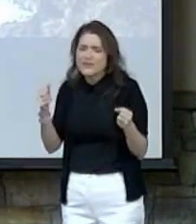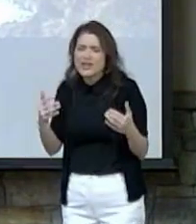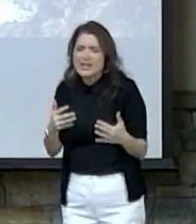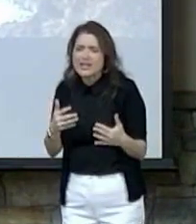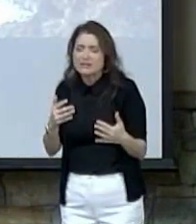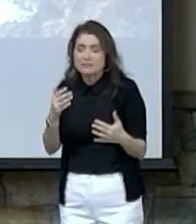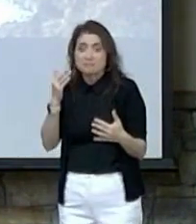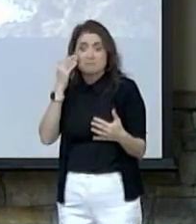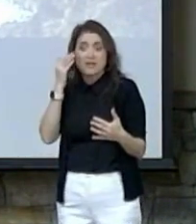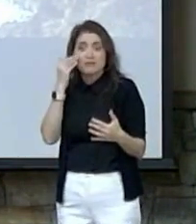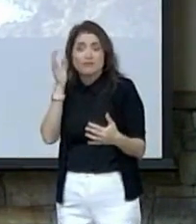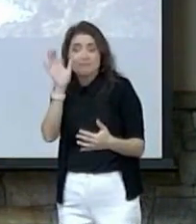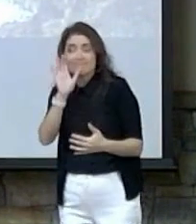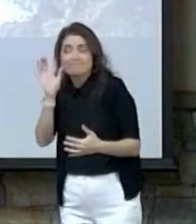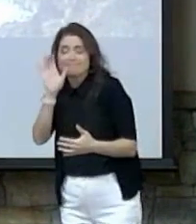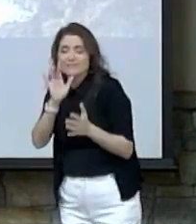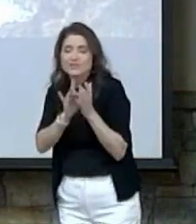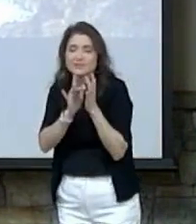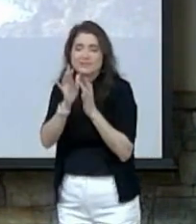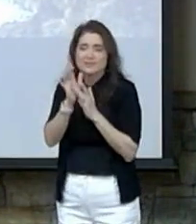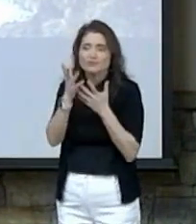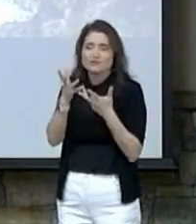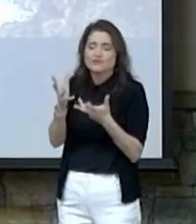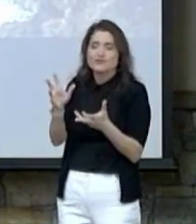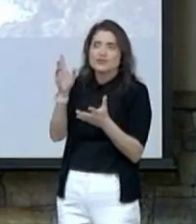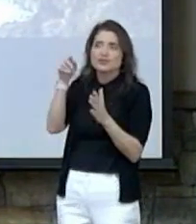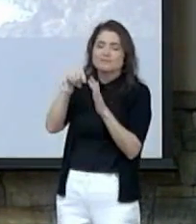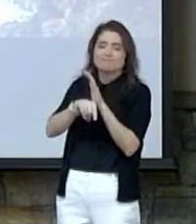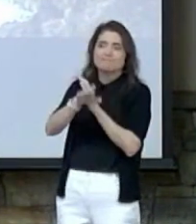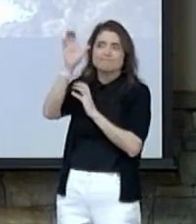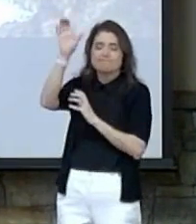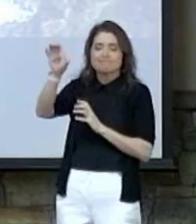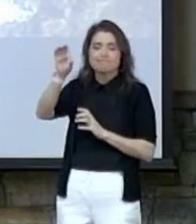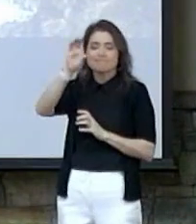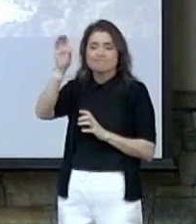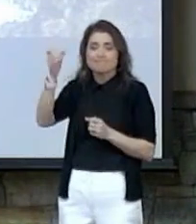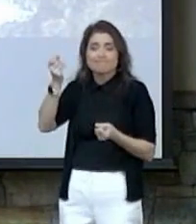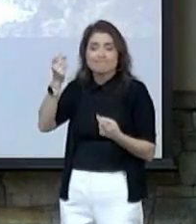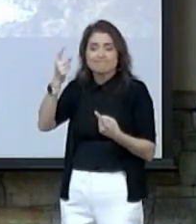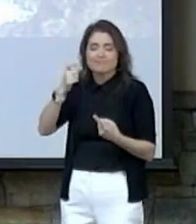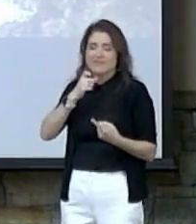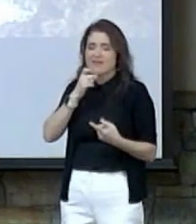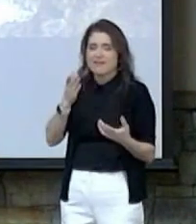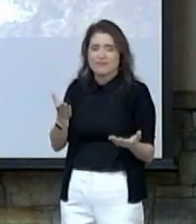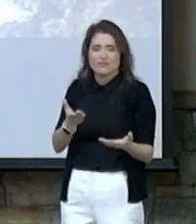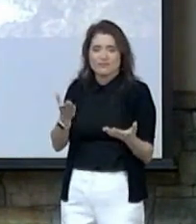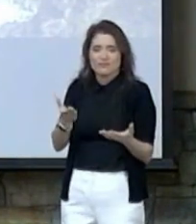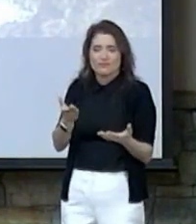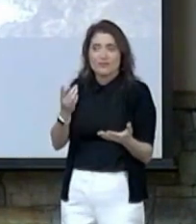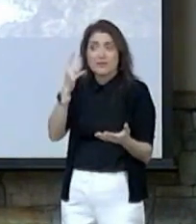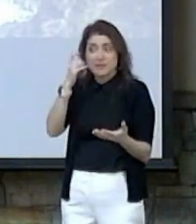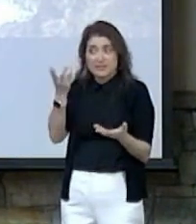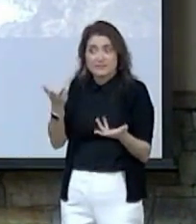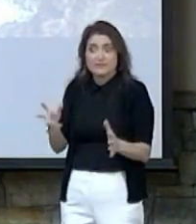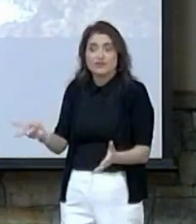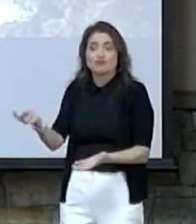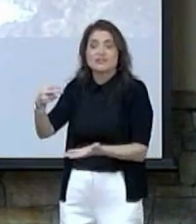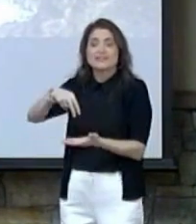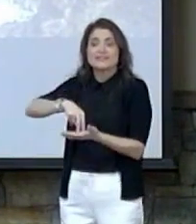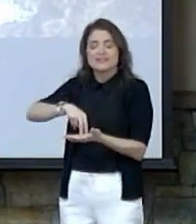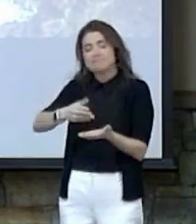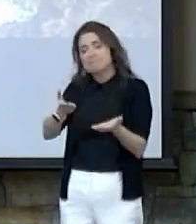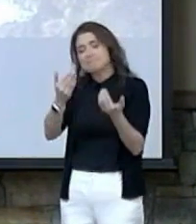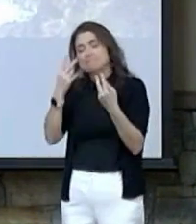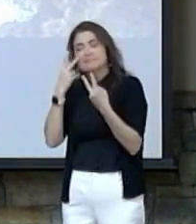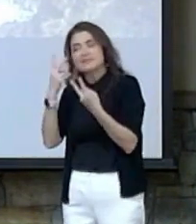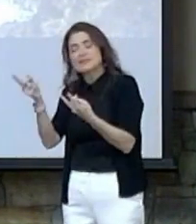seek Jesus, who was crucified. He is not here, for he has risen, as he said. Come see the place where he